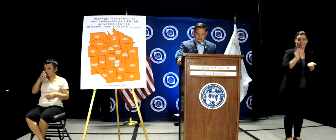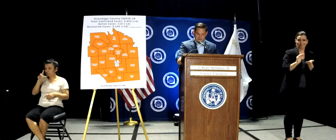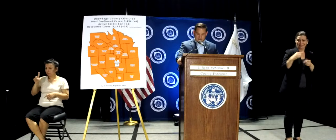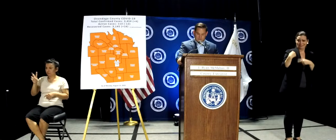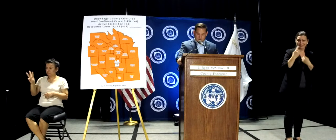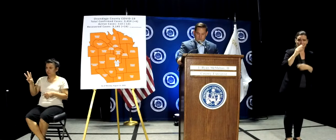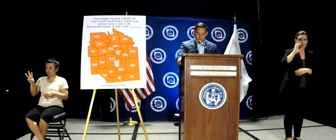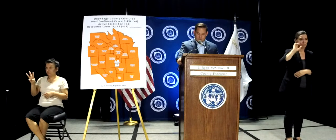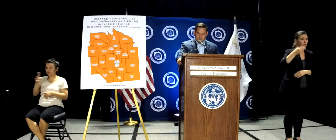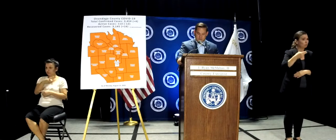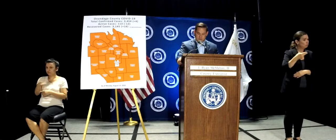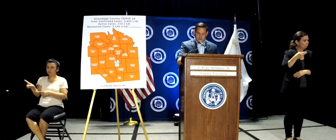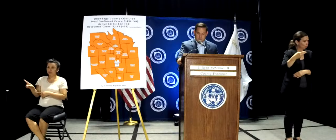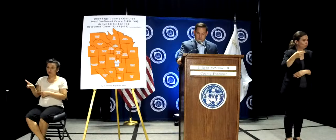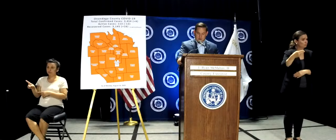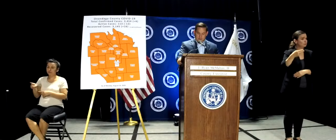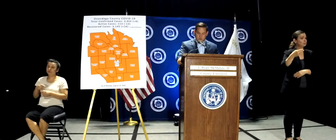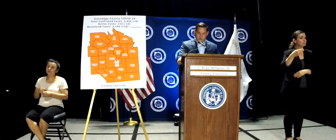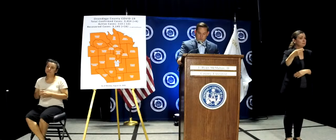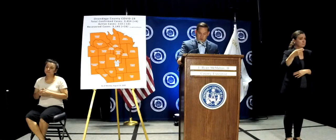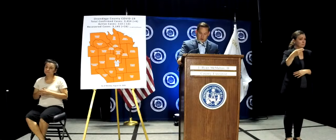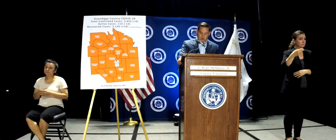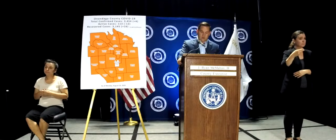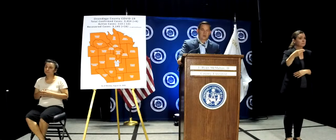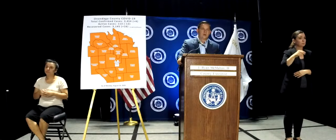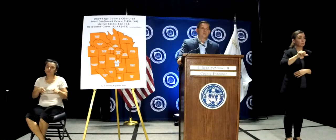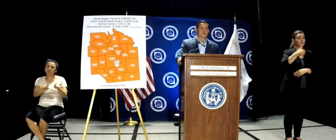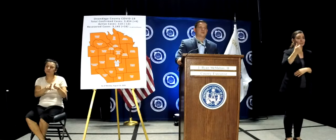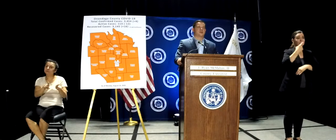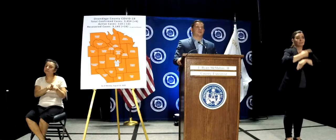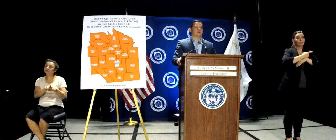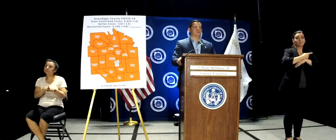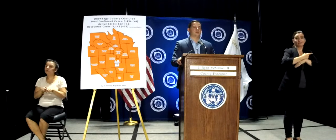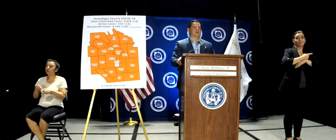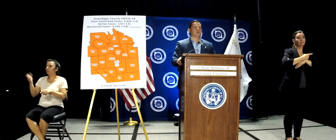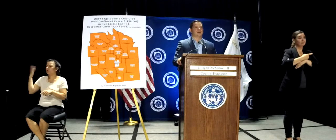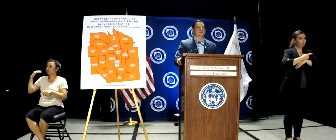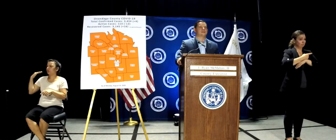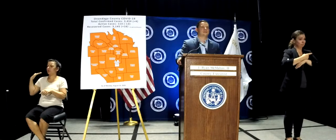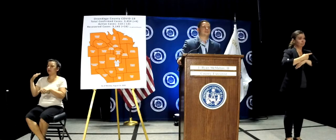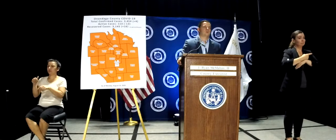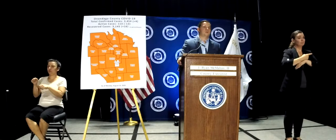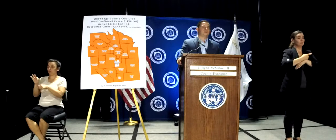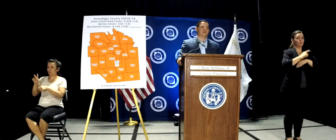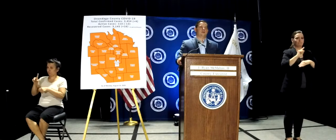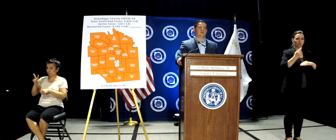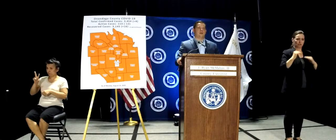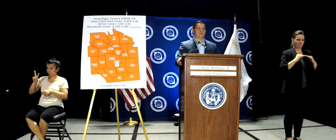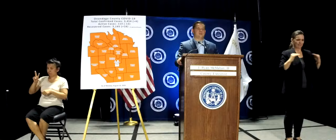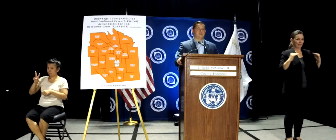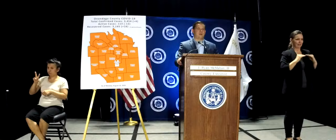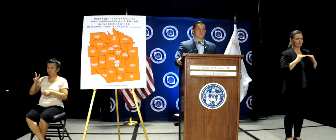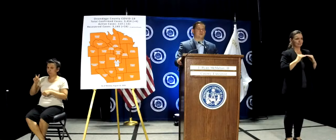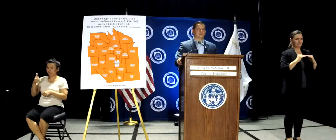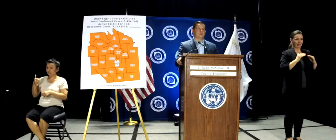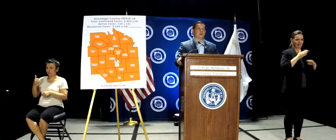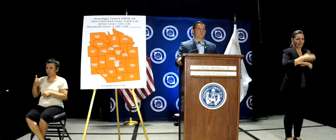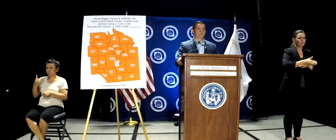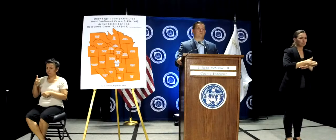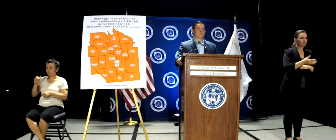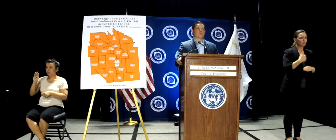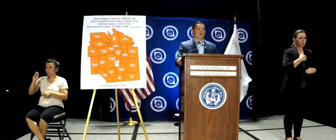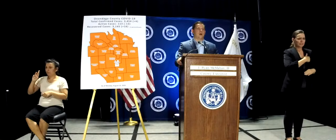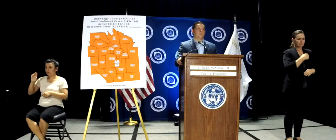again 10 days after our first case. That's where we are. So essentially, as we get new cases, we'll still get new cases. The virus is